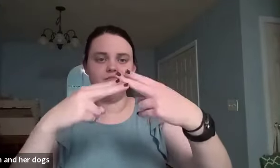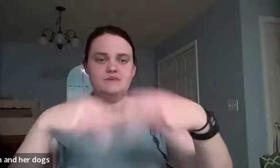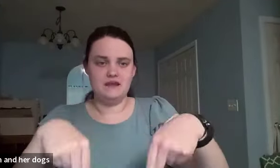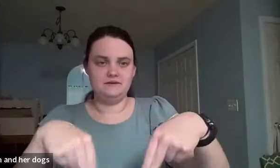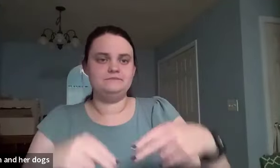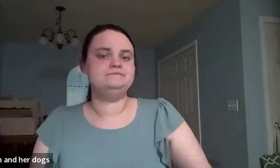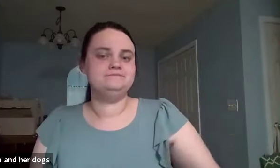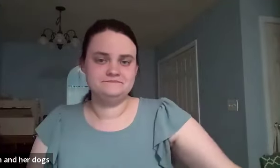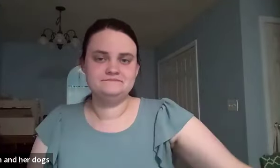Egg.